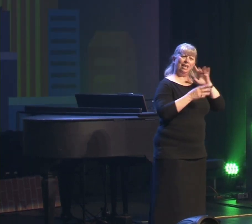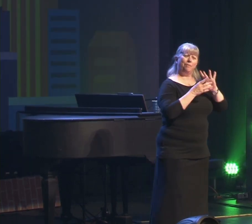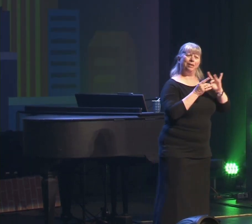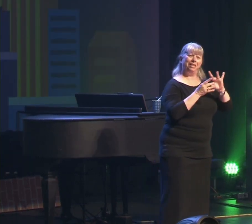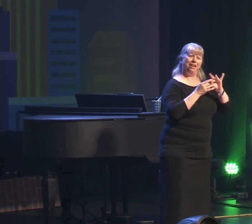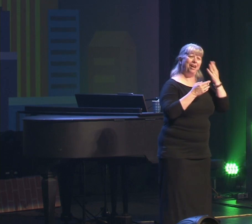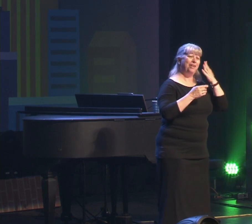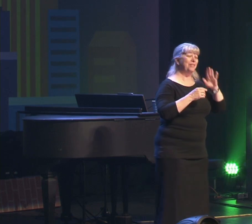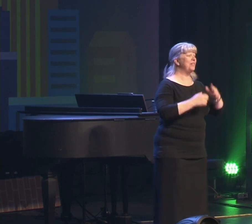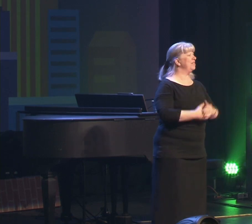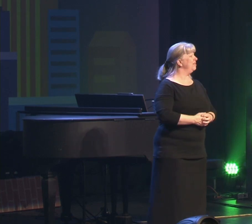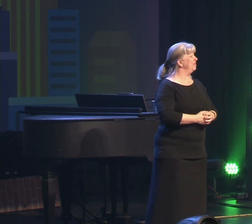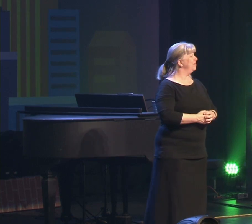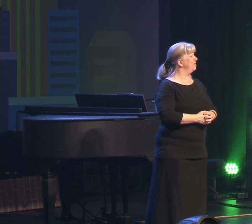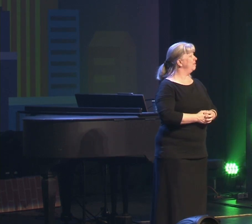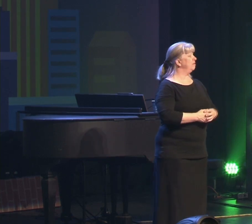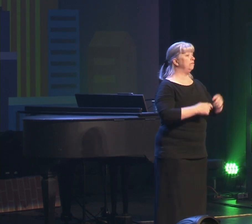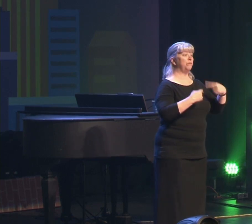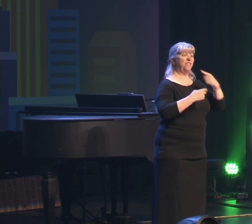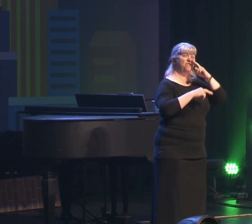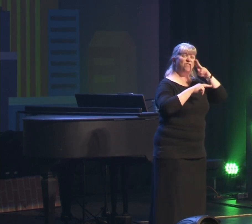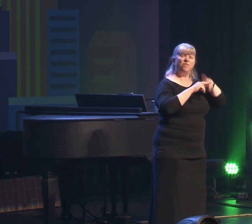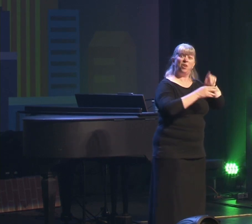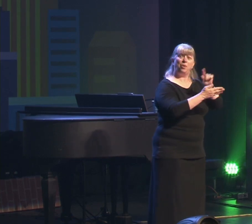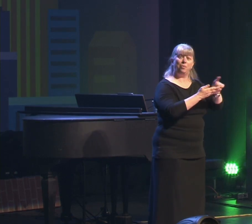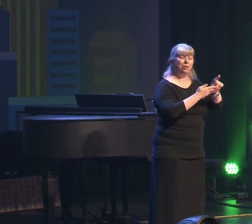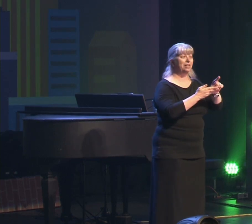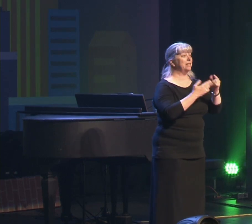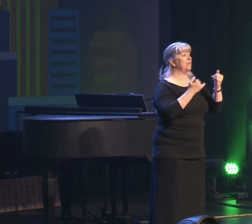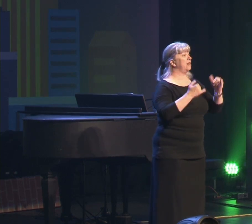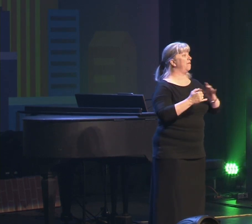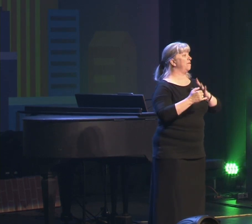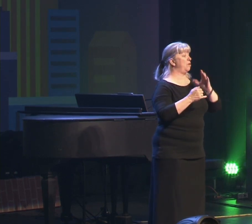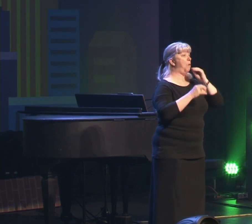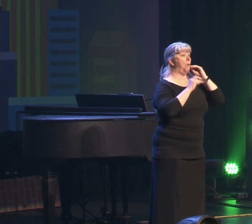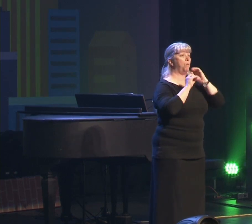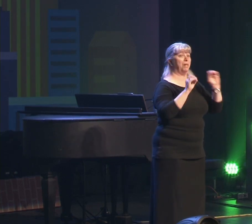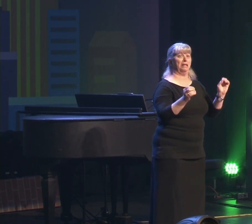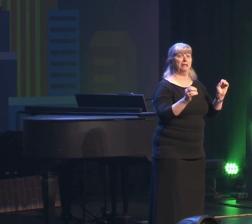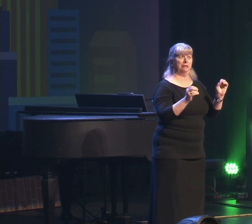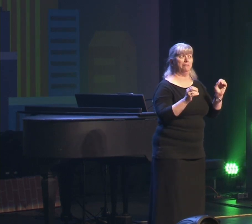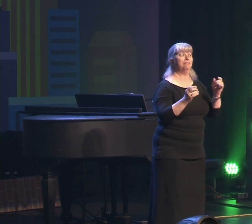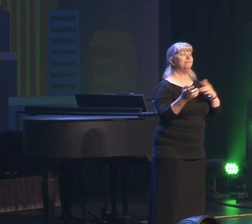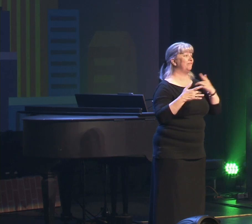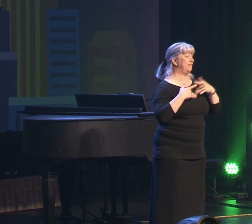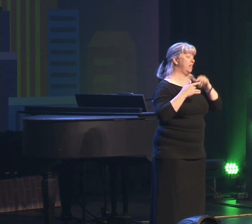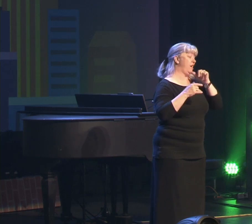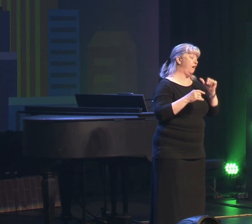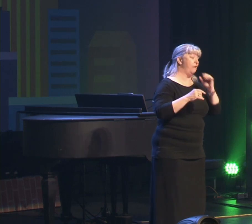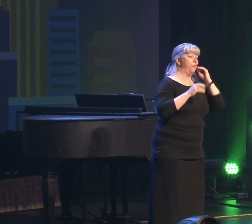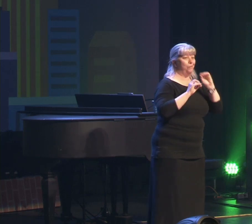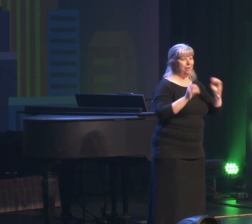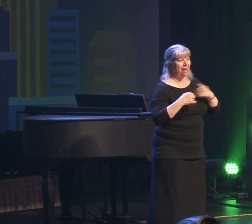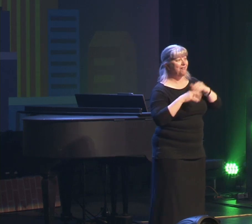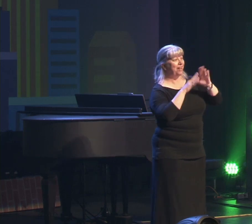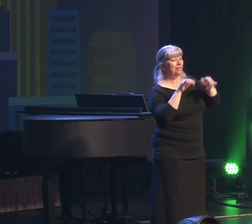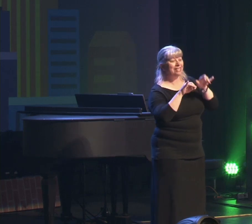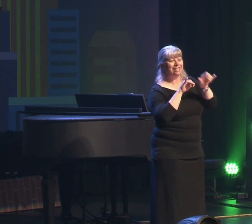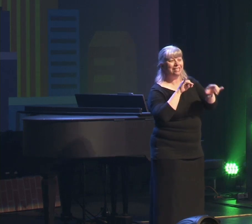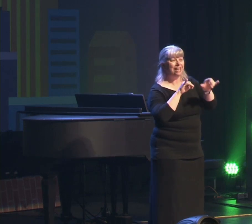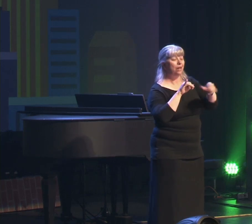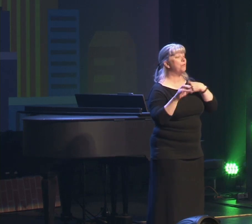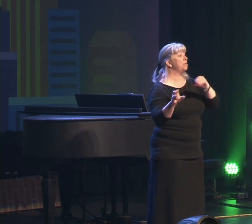know. It's been a fun week. I'm now officially homeless, which is exciting. I'm not homeless. I mean, I have a house to stay in,